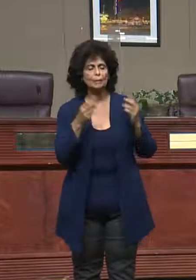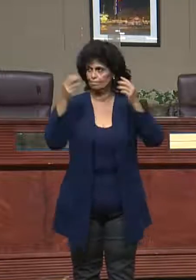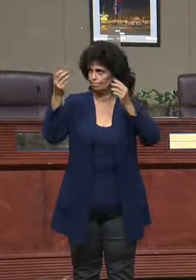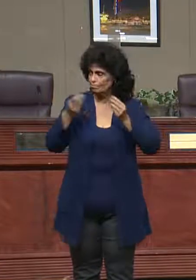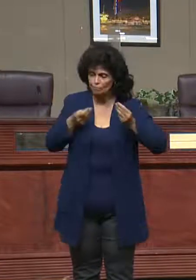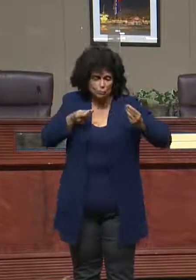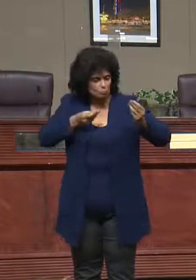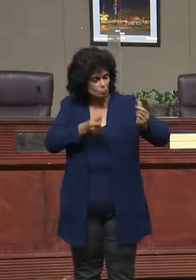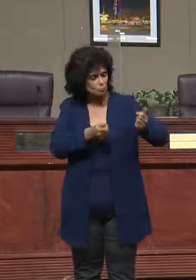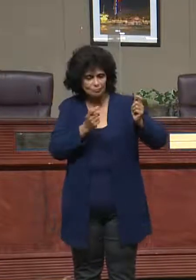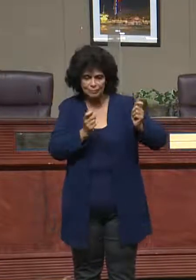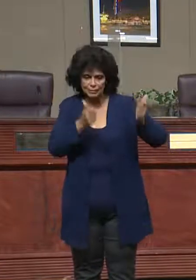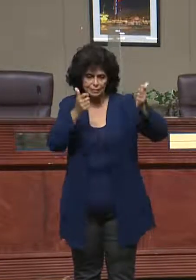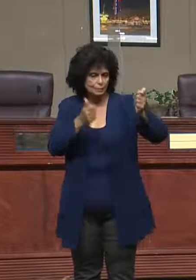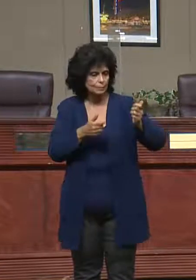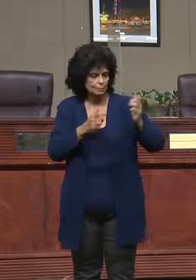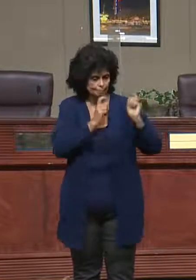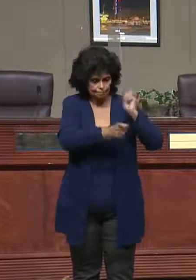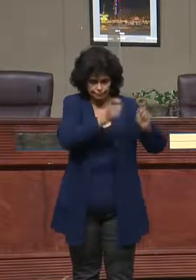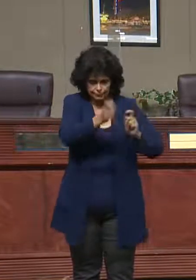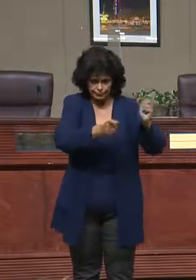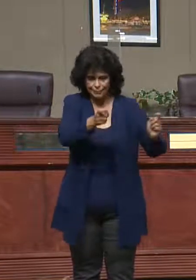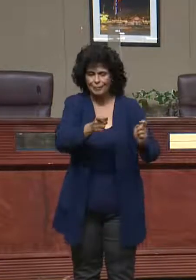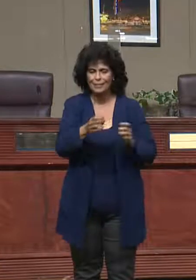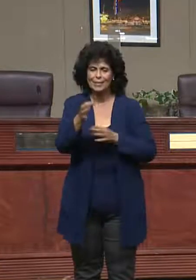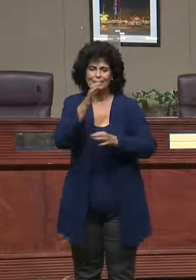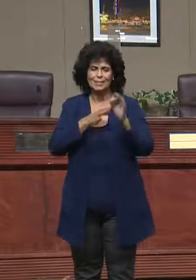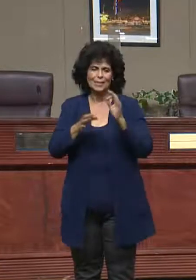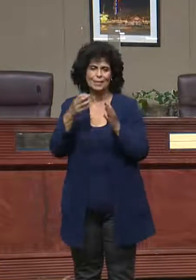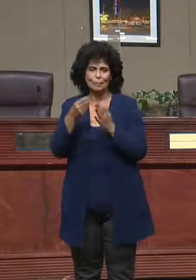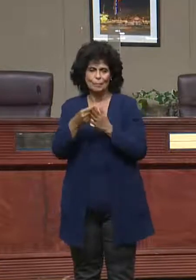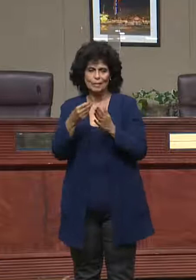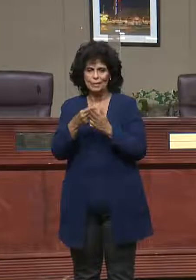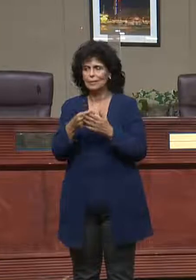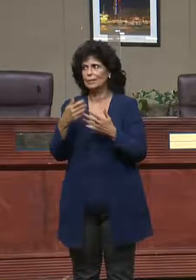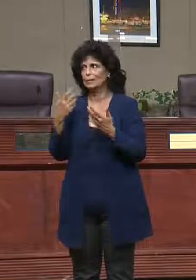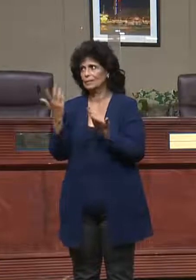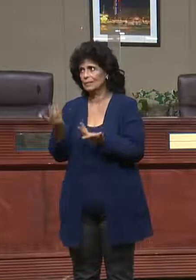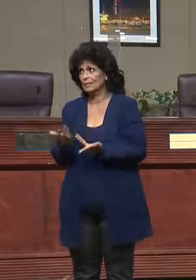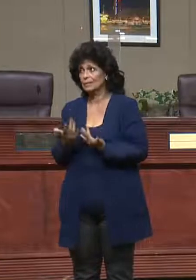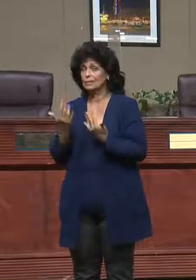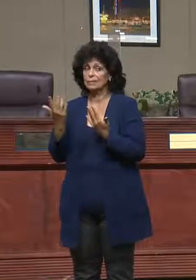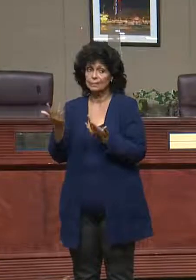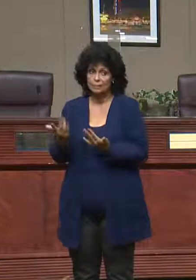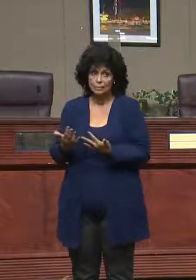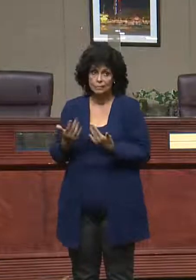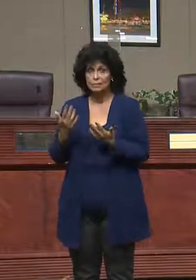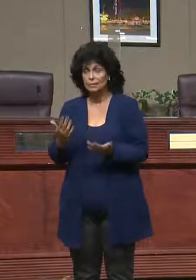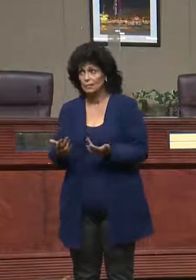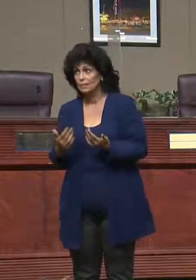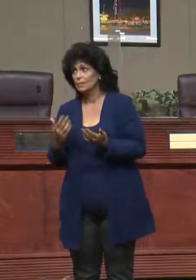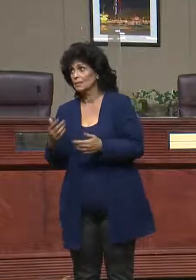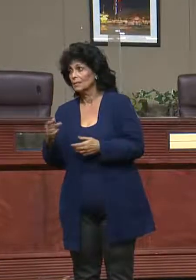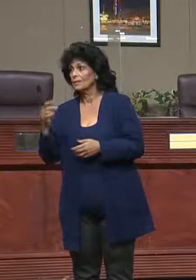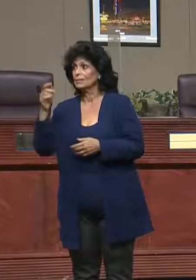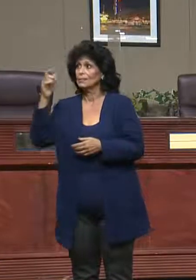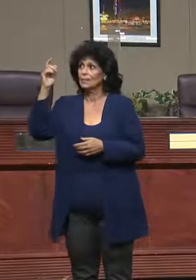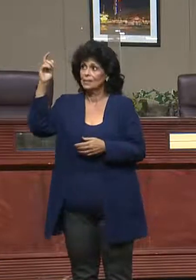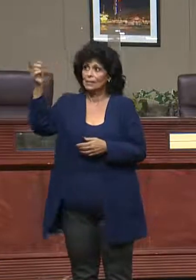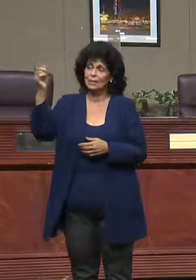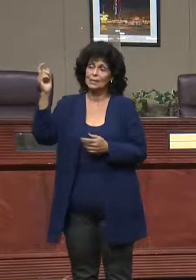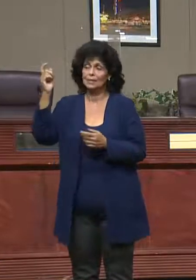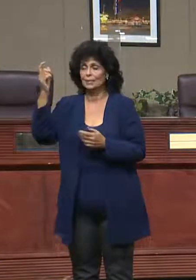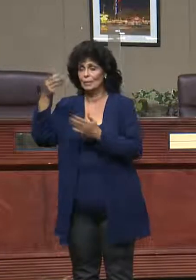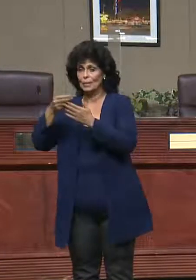manner versus if the money is all distributed to the state and we have